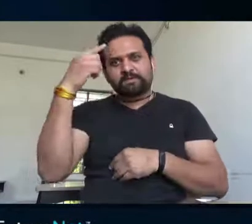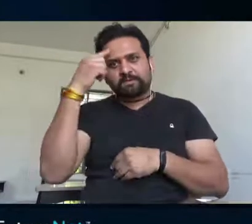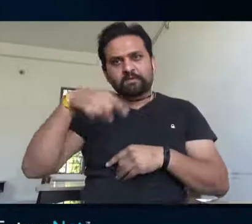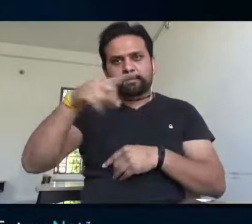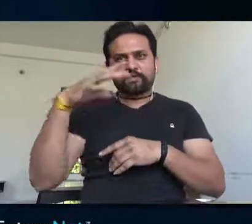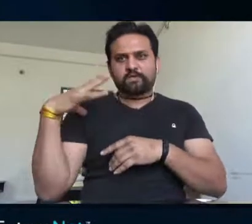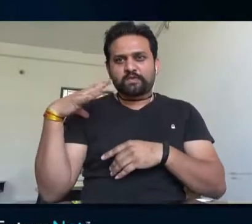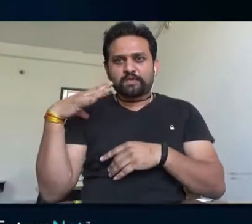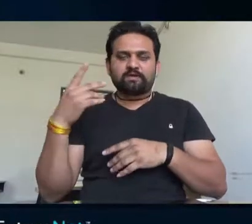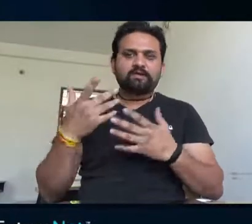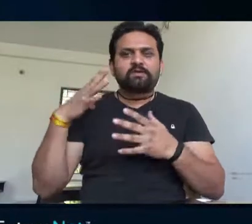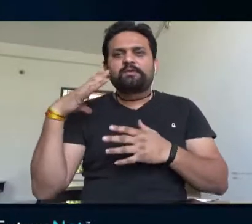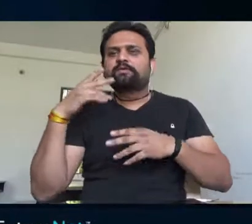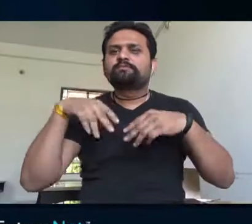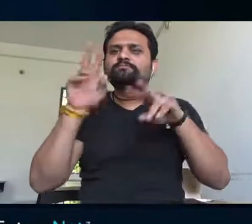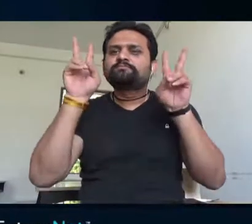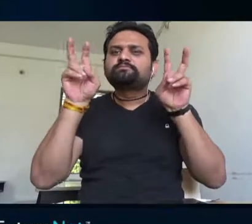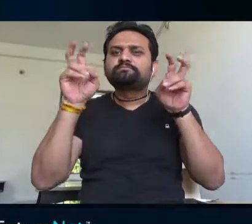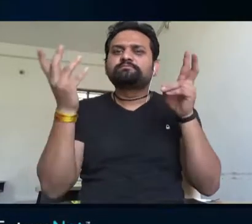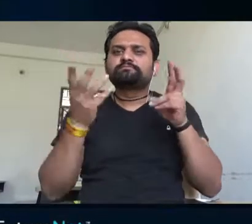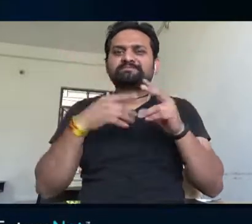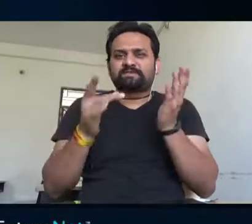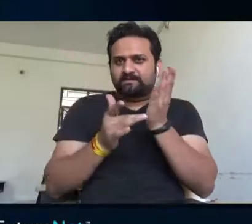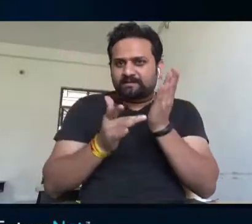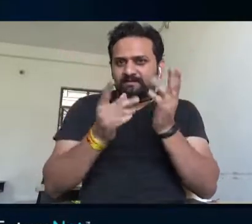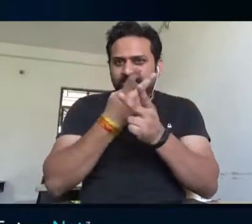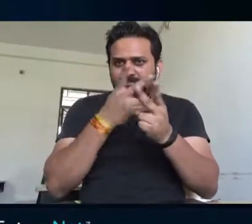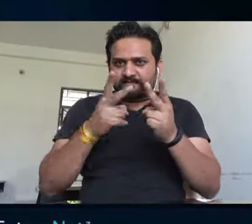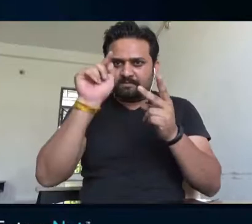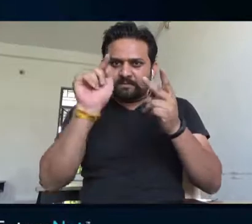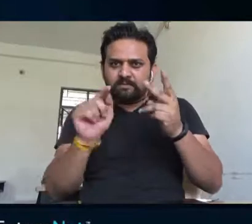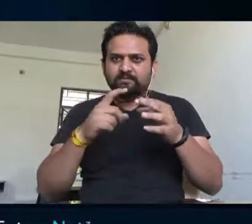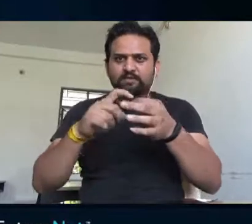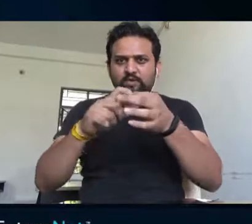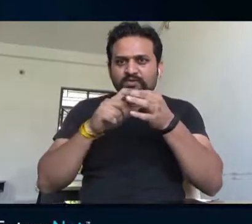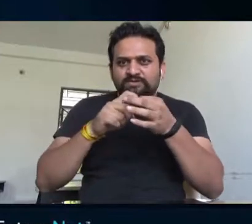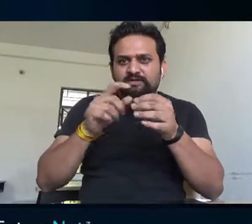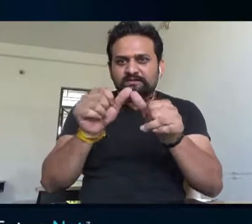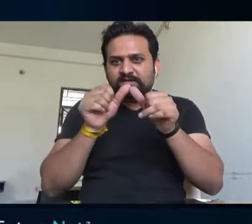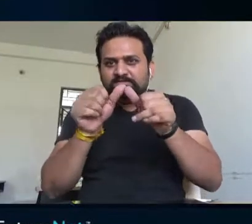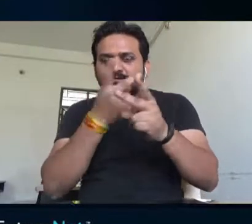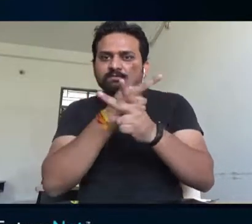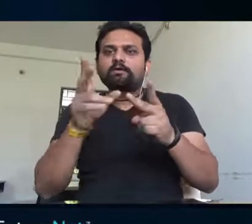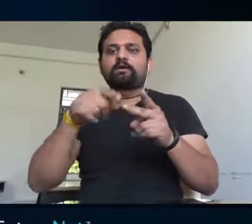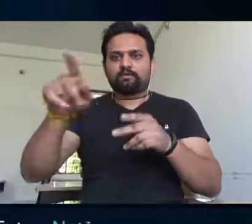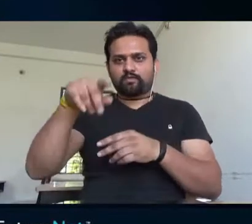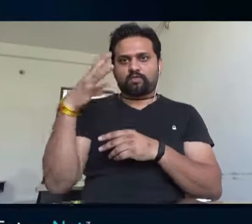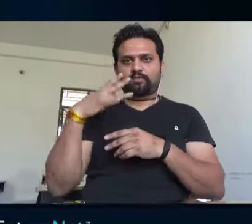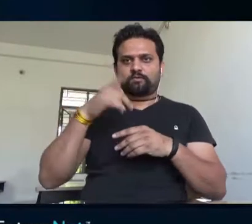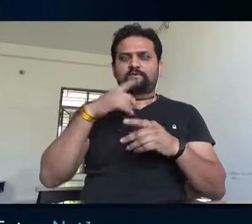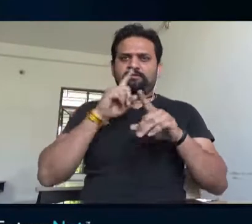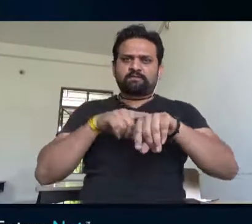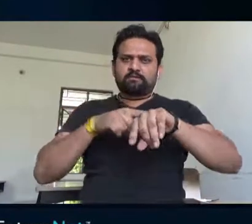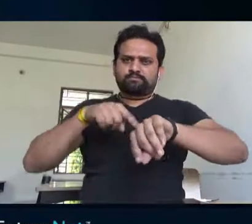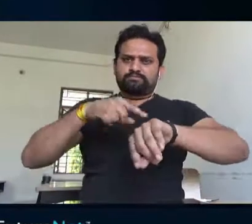and gentlemen, we come to you. I know you are waiting for, especially you are waiting for technical things,